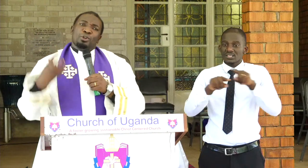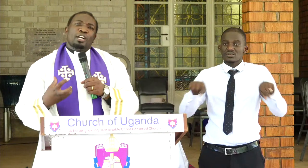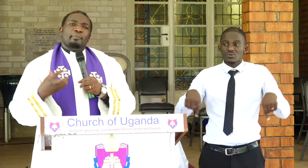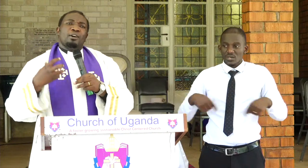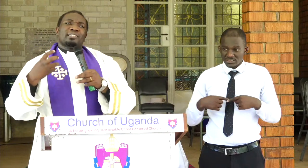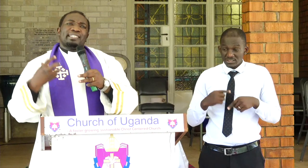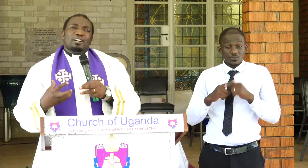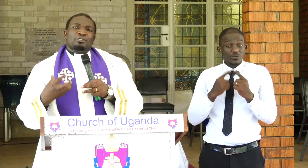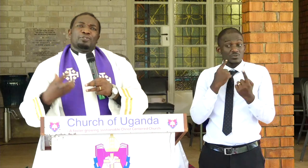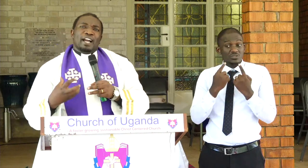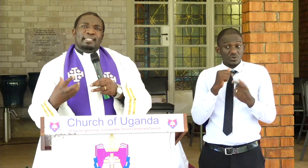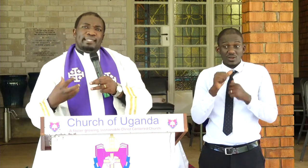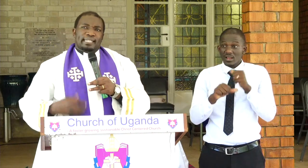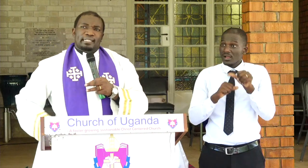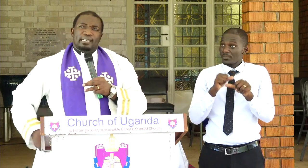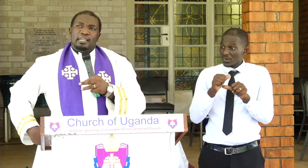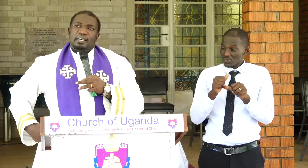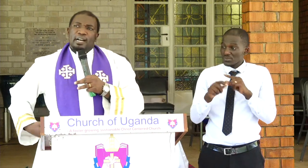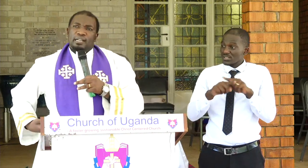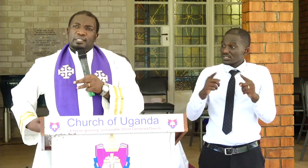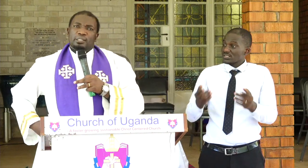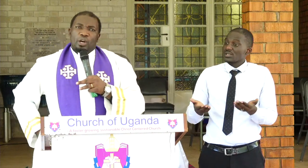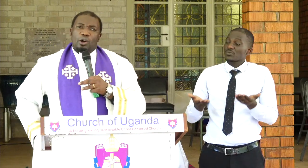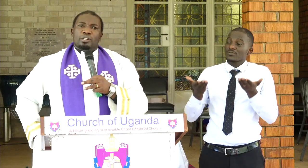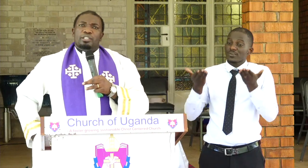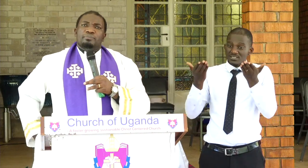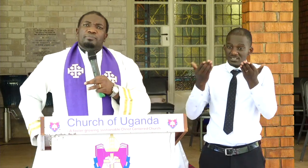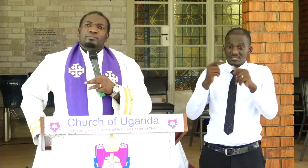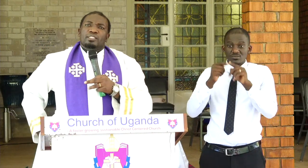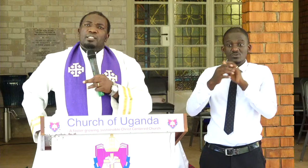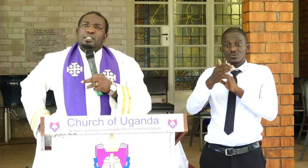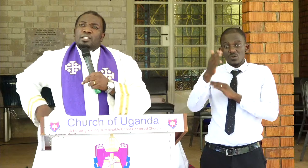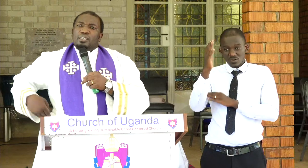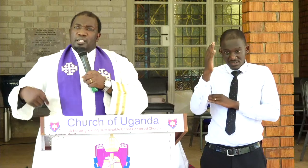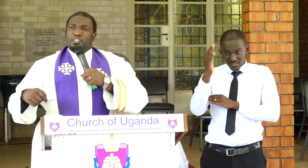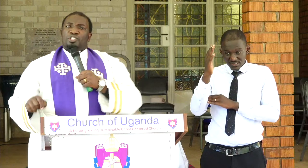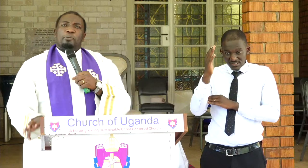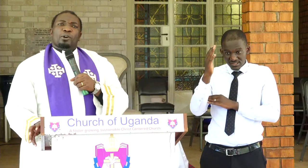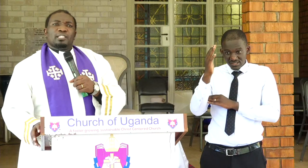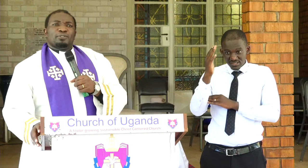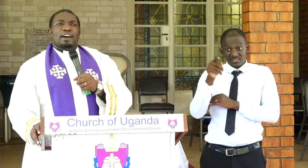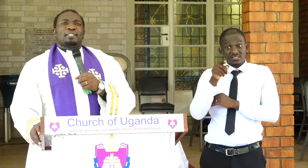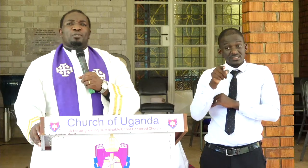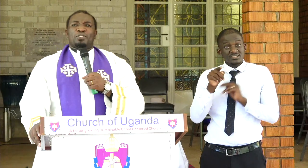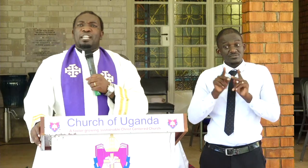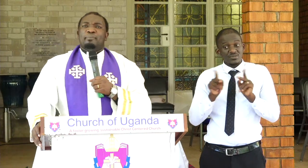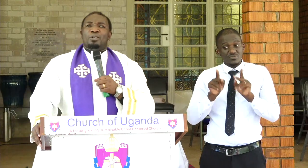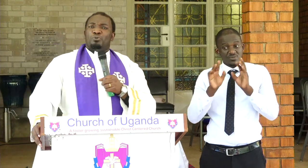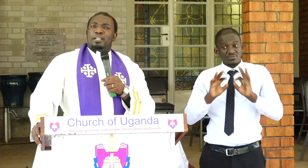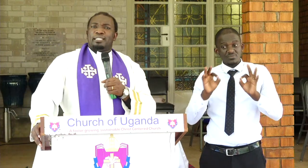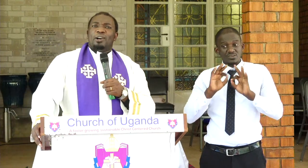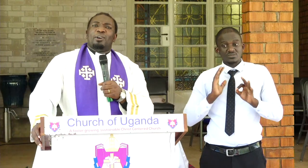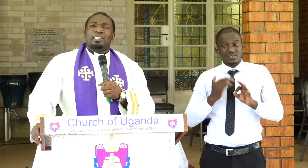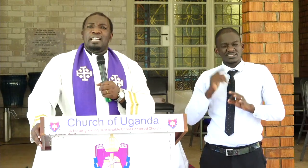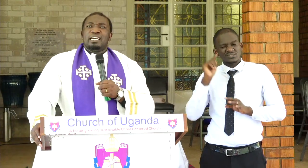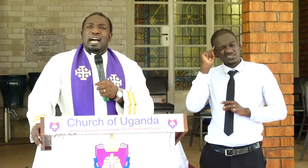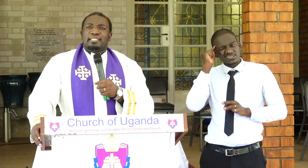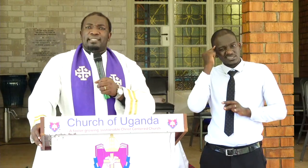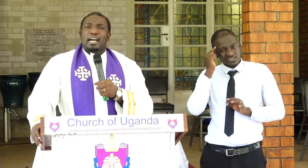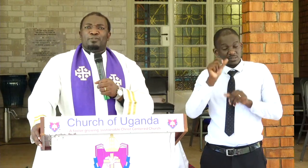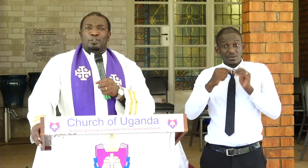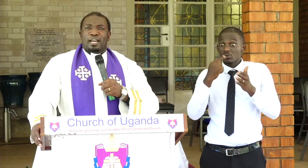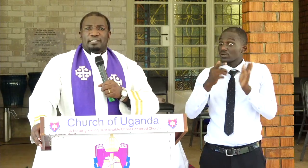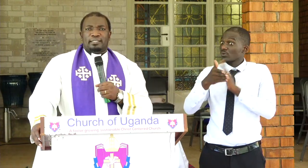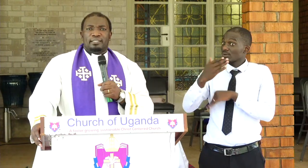when we talk about sacrificing to God, it is important for us to think about what God